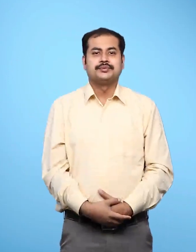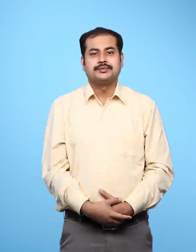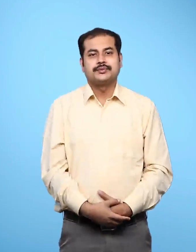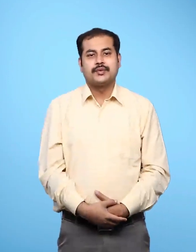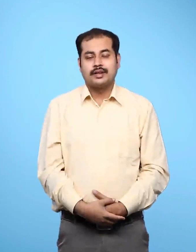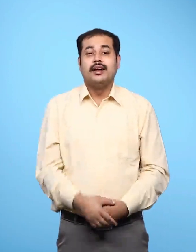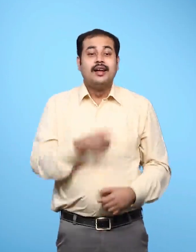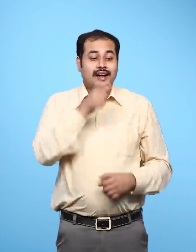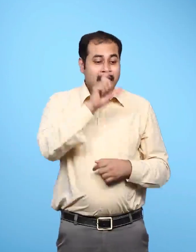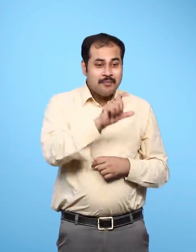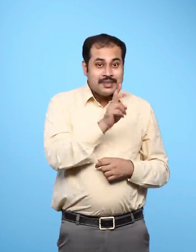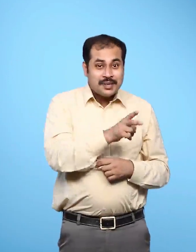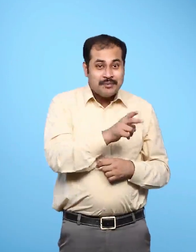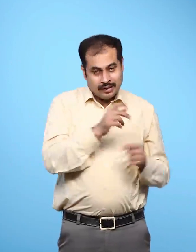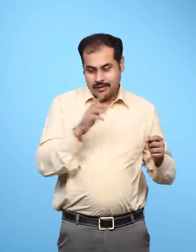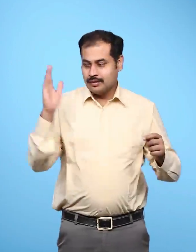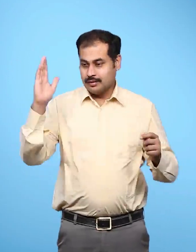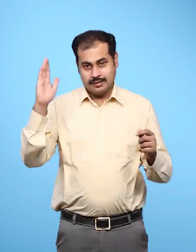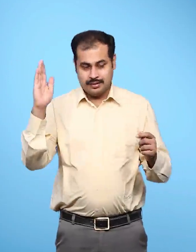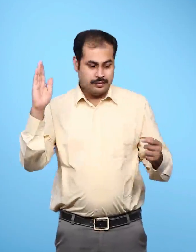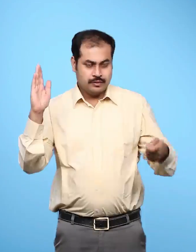Which bottle holds the least water?